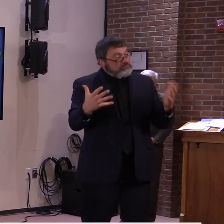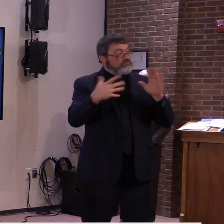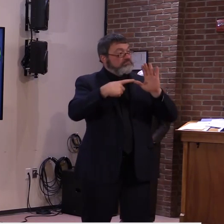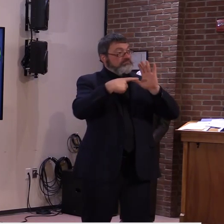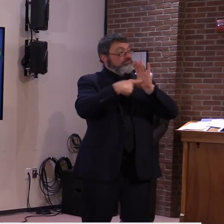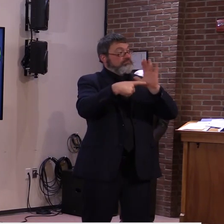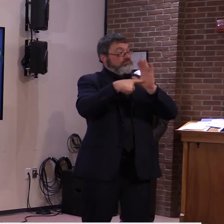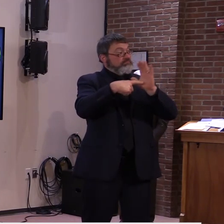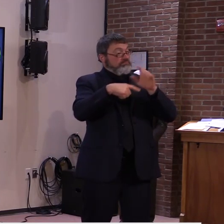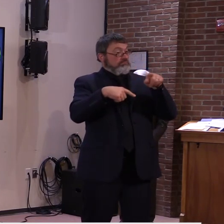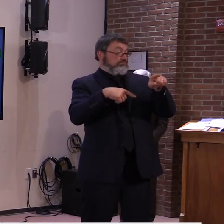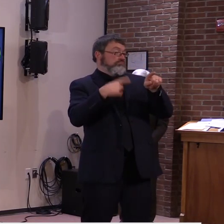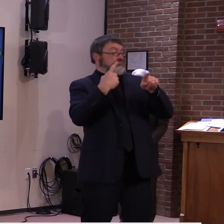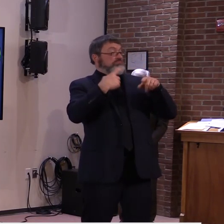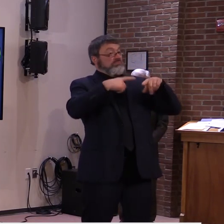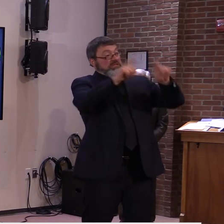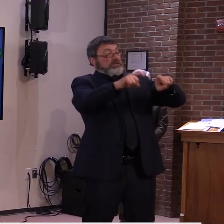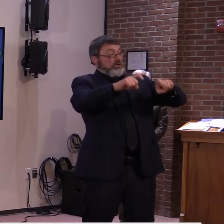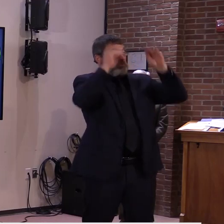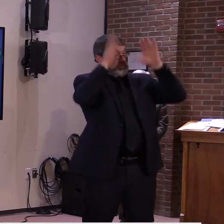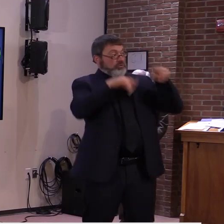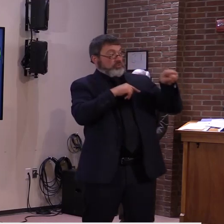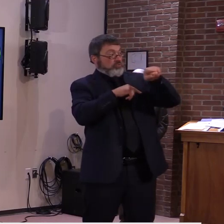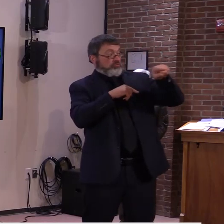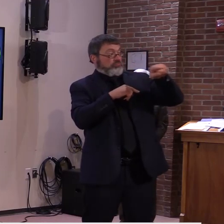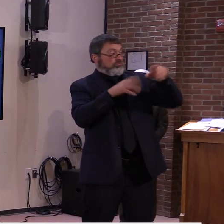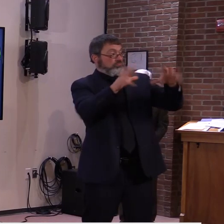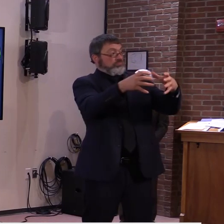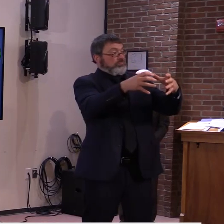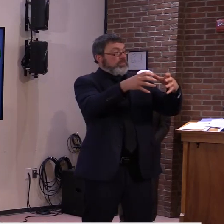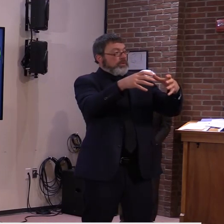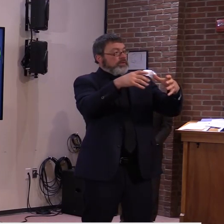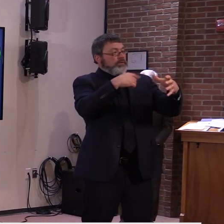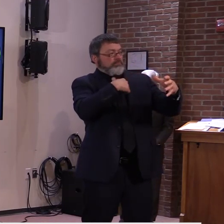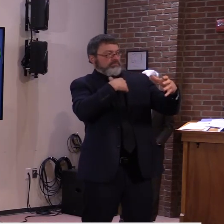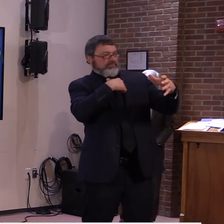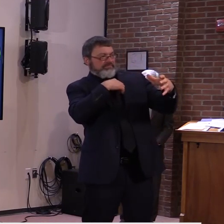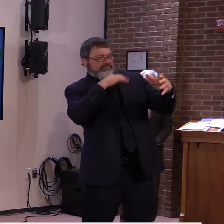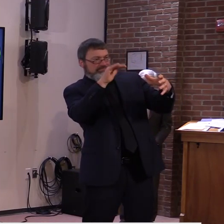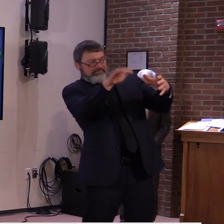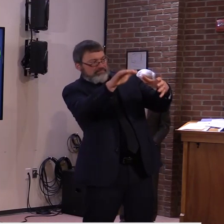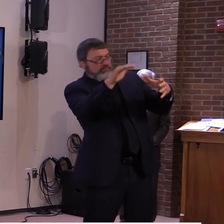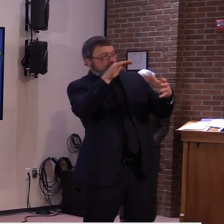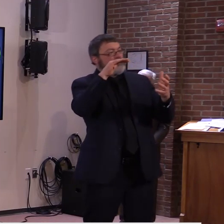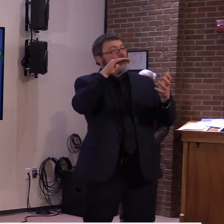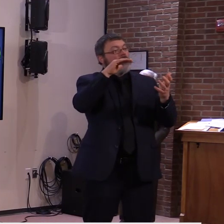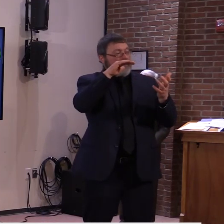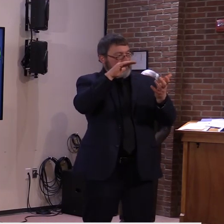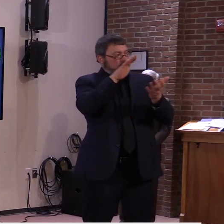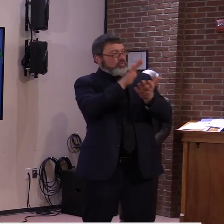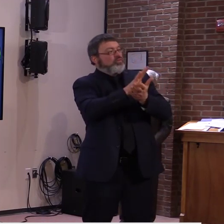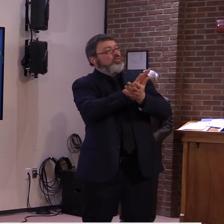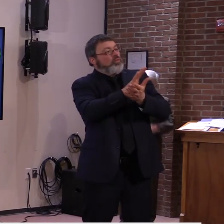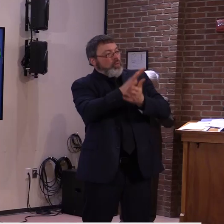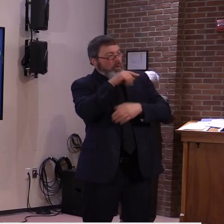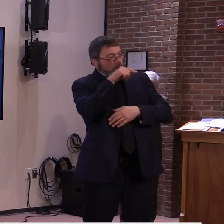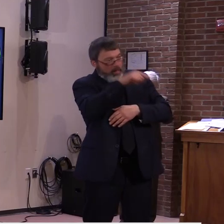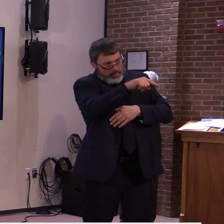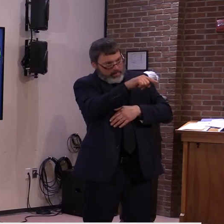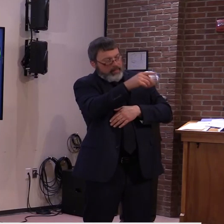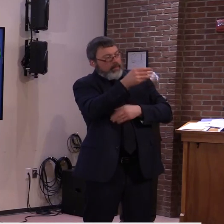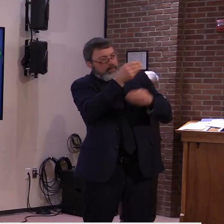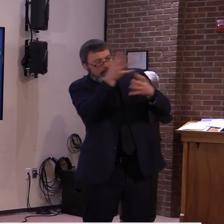a single point of delivery of the test kits. Districts then had some flexibility to further deploy the testing at the local school level based on an understanding